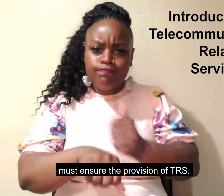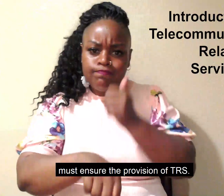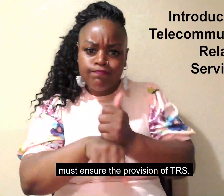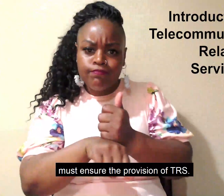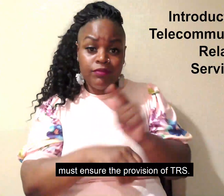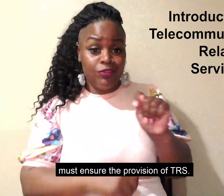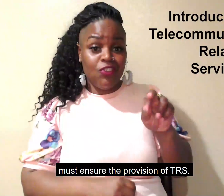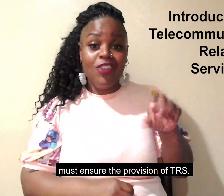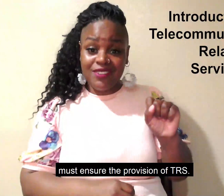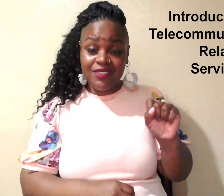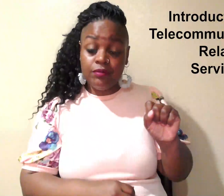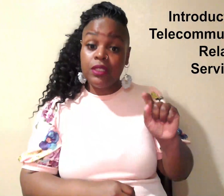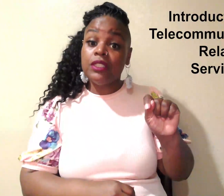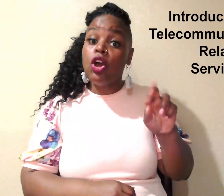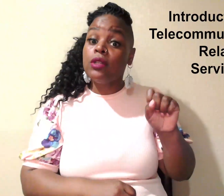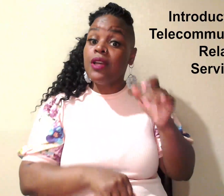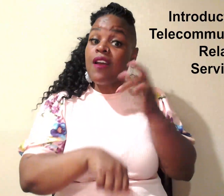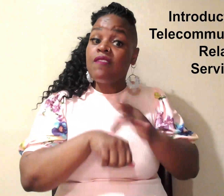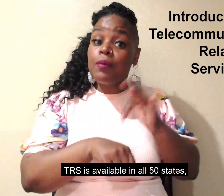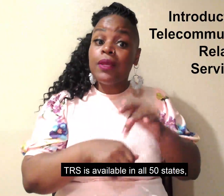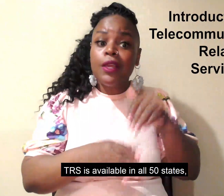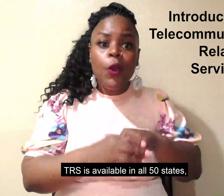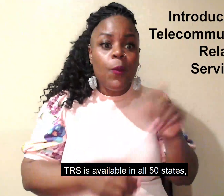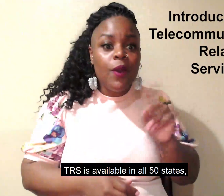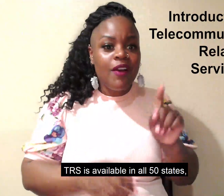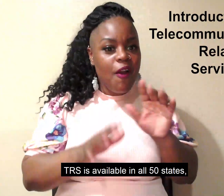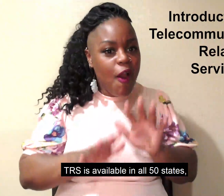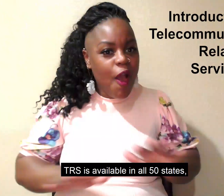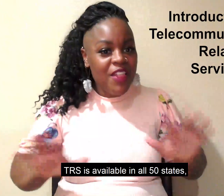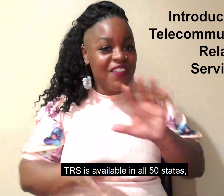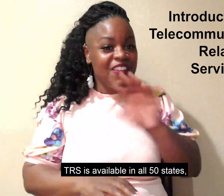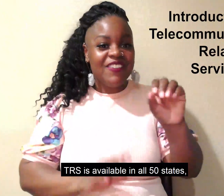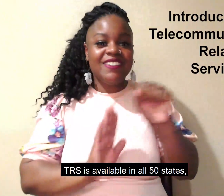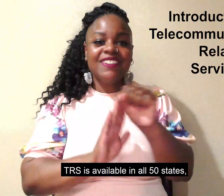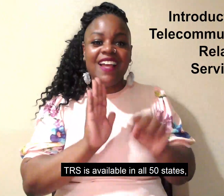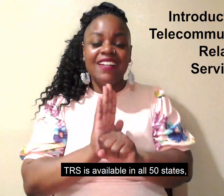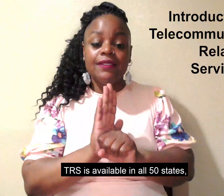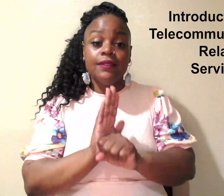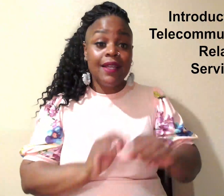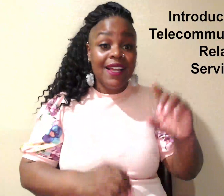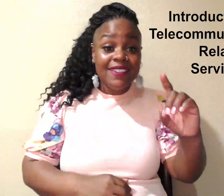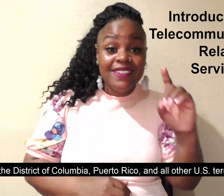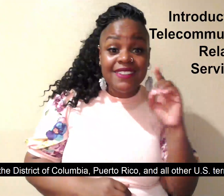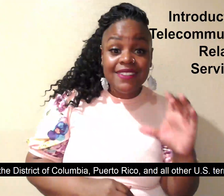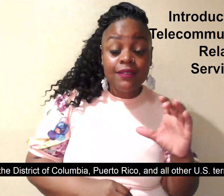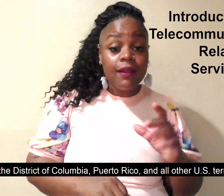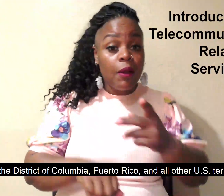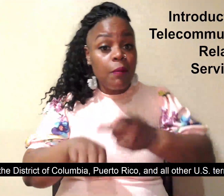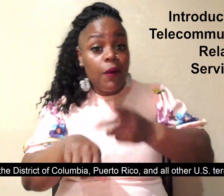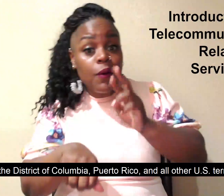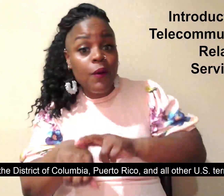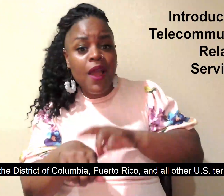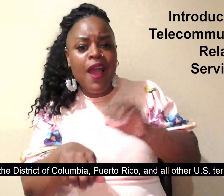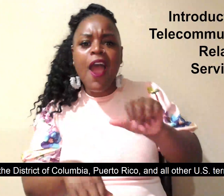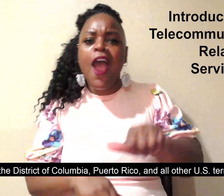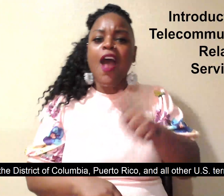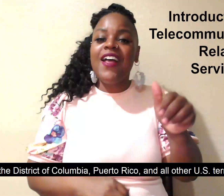of TRS. TRS is available in all 50 states, the District of Columbia, Puerto Rico,